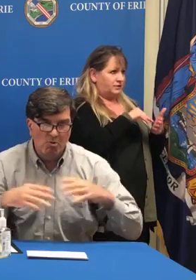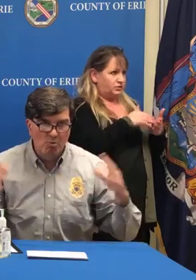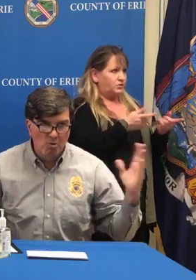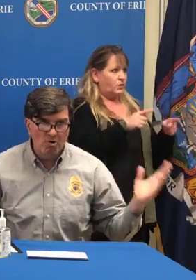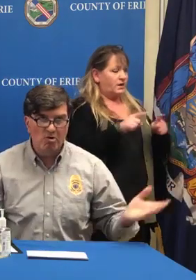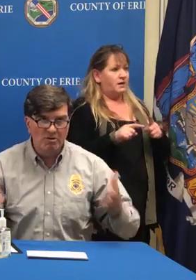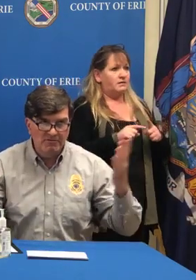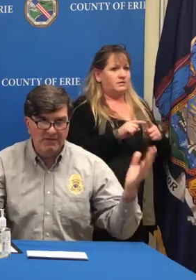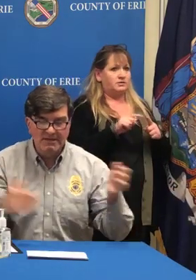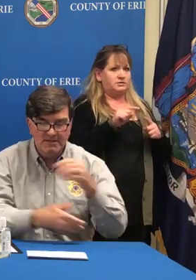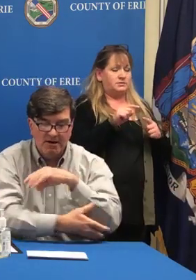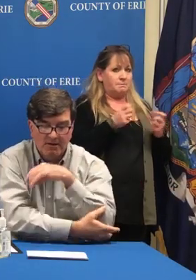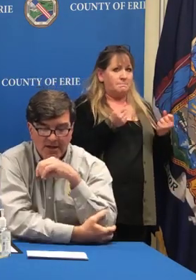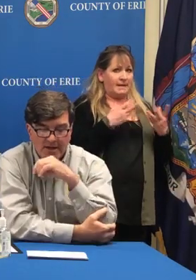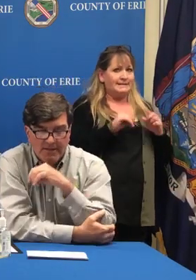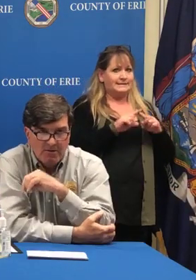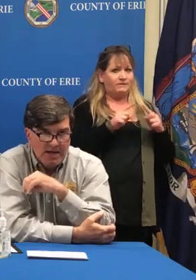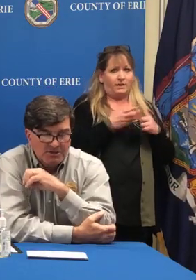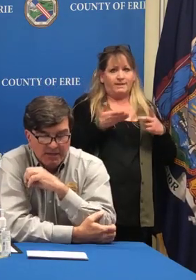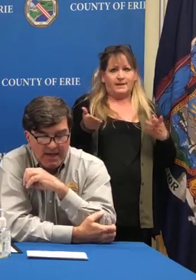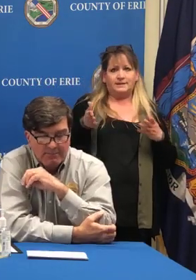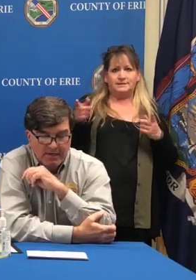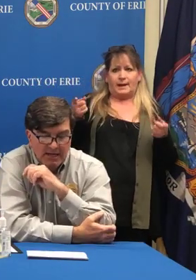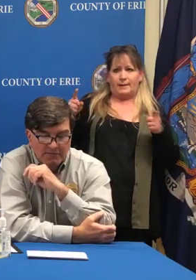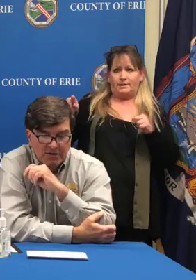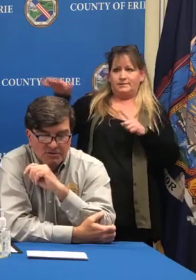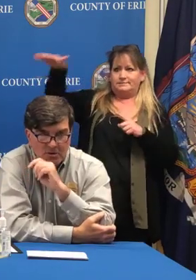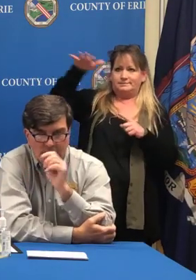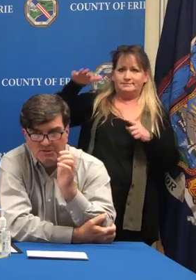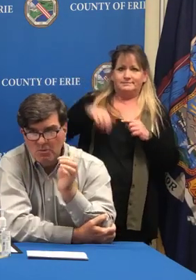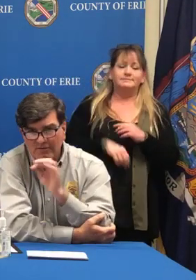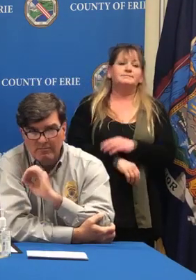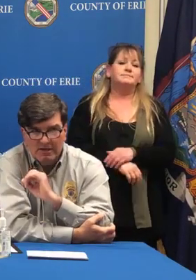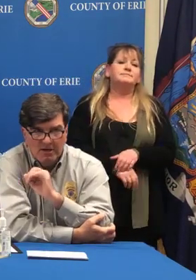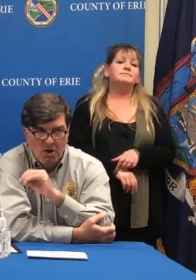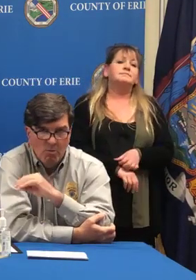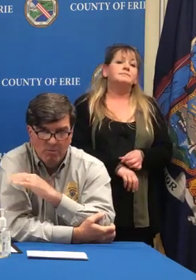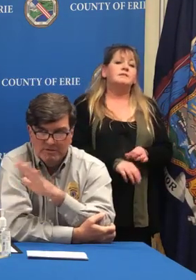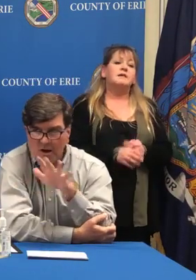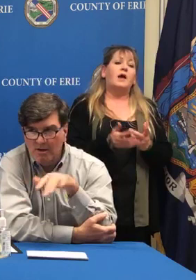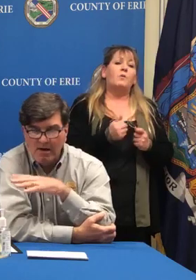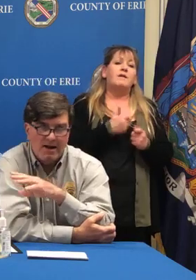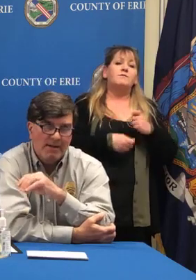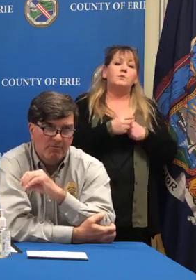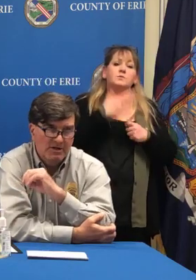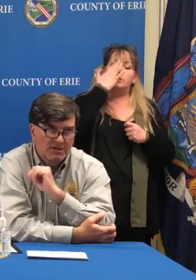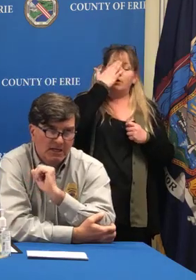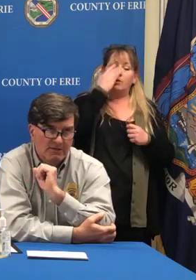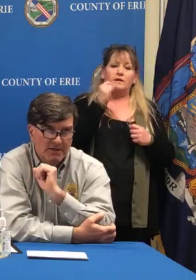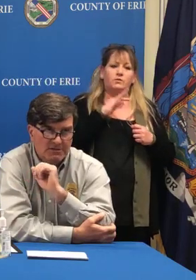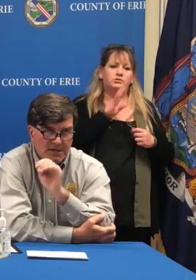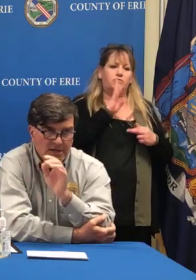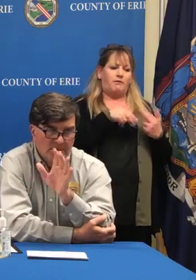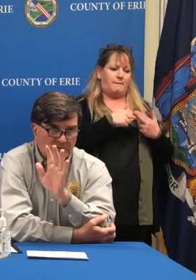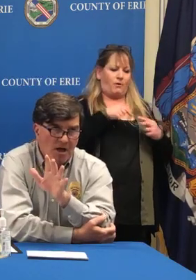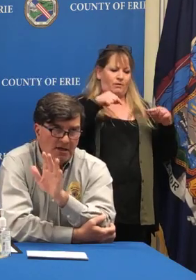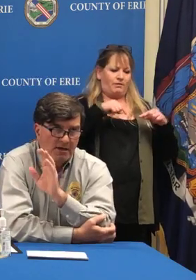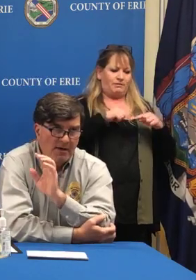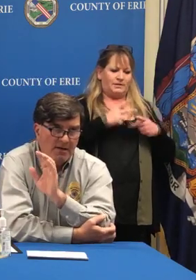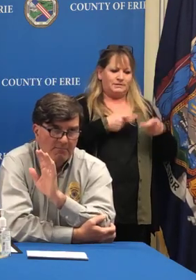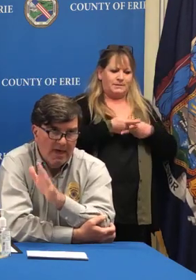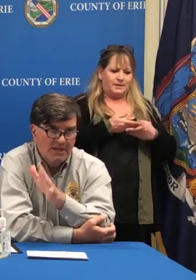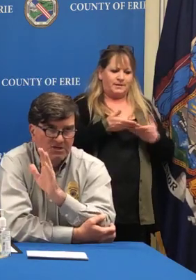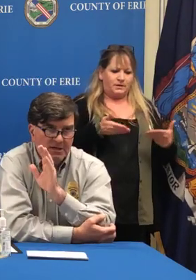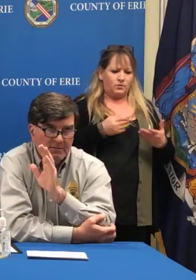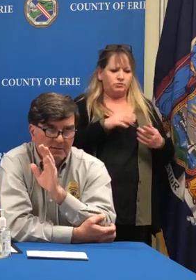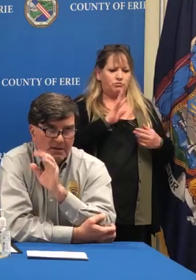is a whole world of things that are actually happening out there. So I just want everybody to know when we talk about an operation like this, we're talking